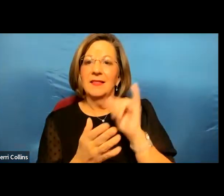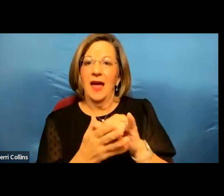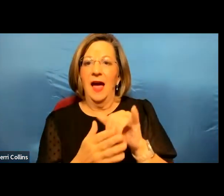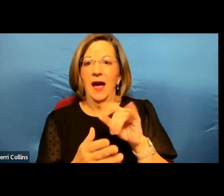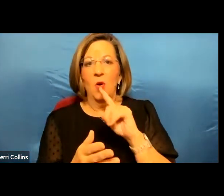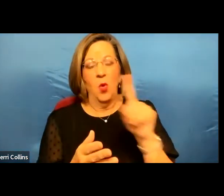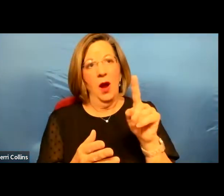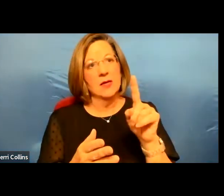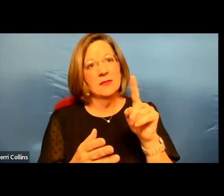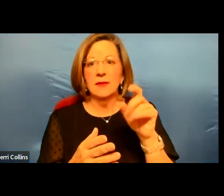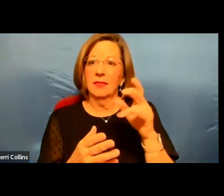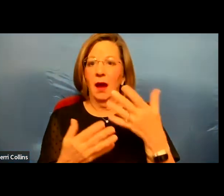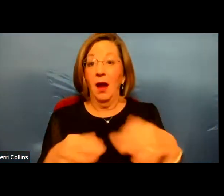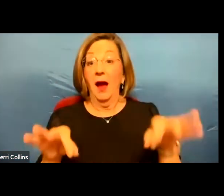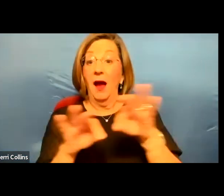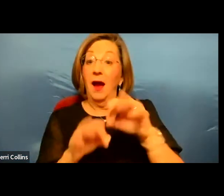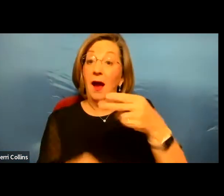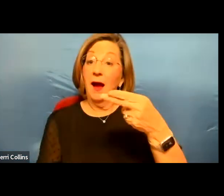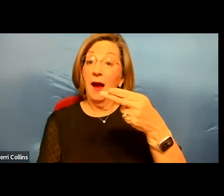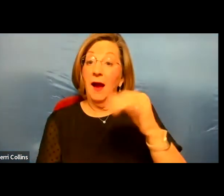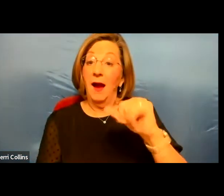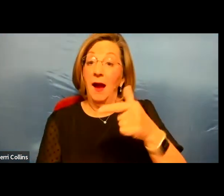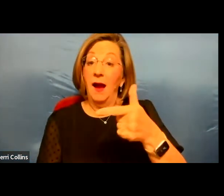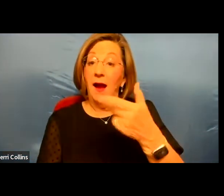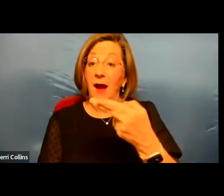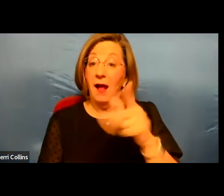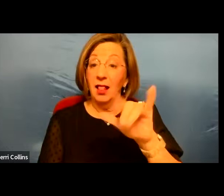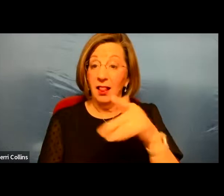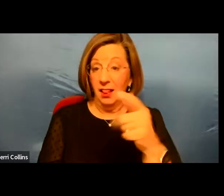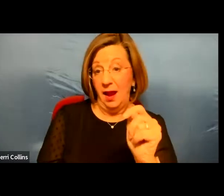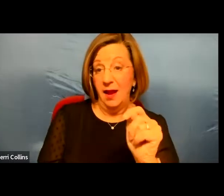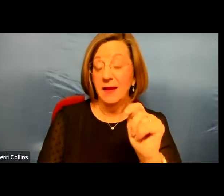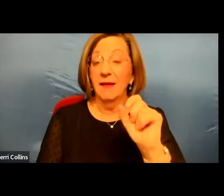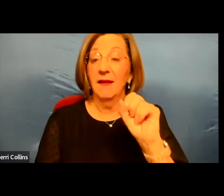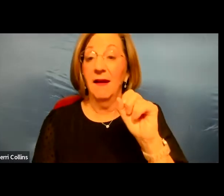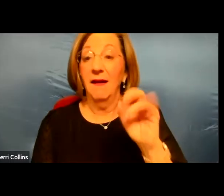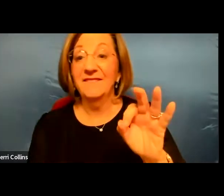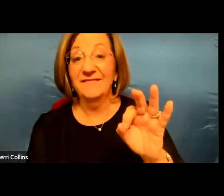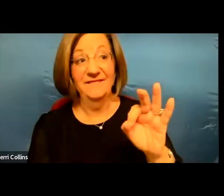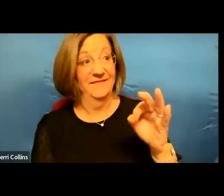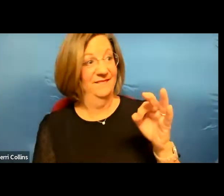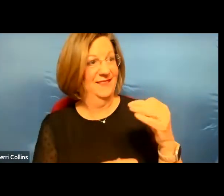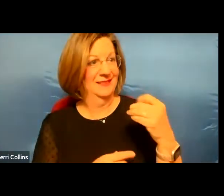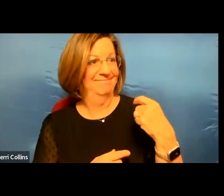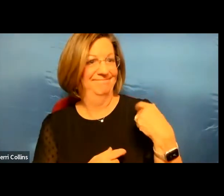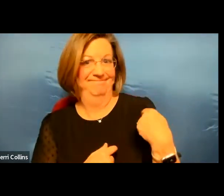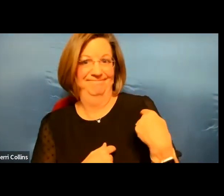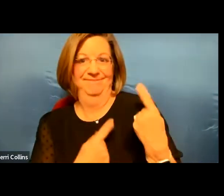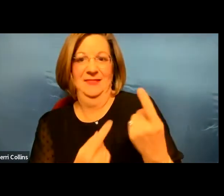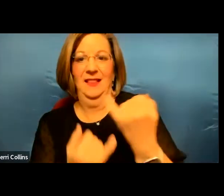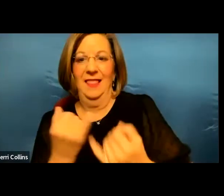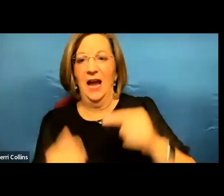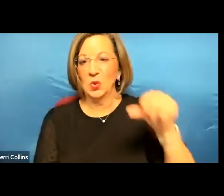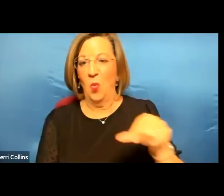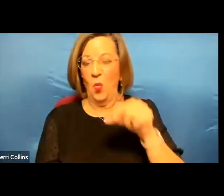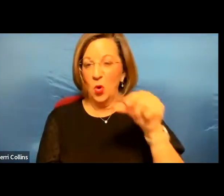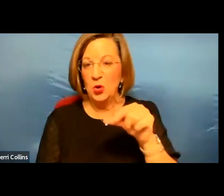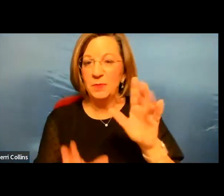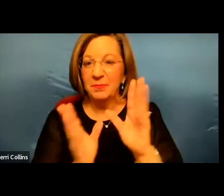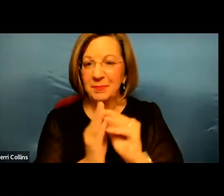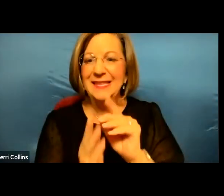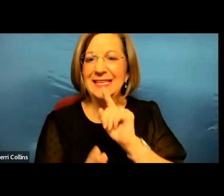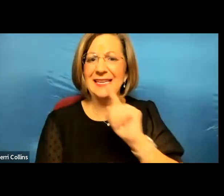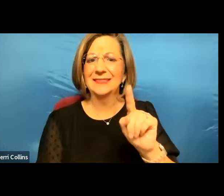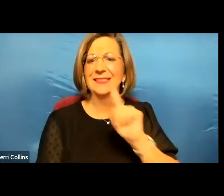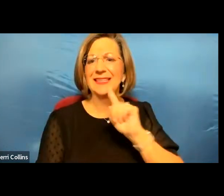to emphasize. And one is just the highlights. One highlight